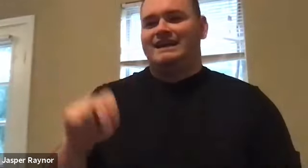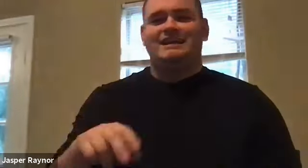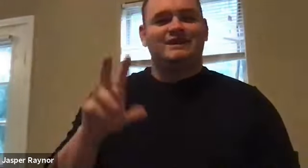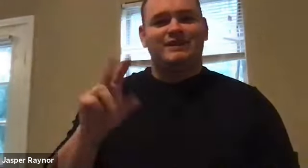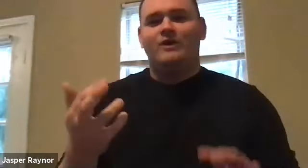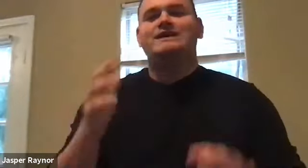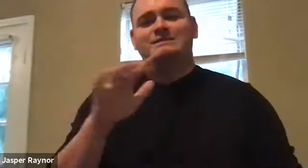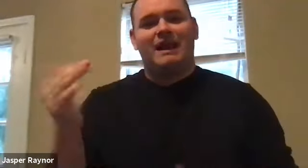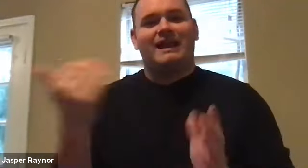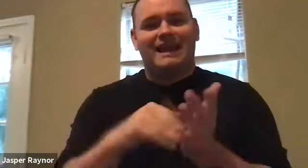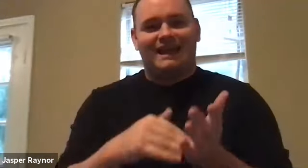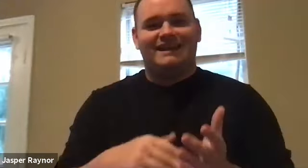AGAIN. No, spell again,